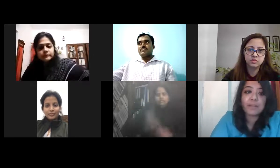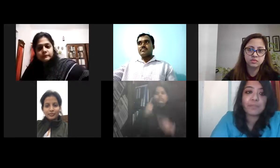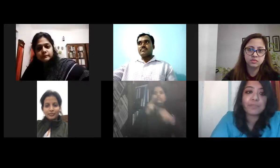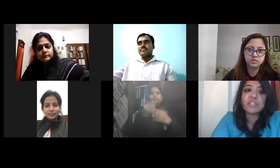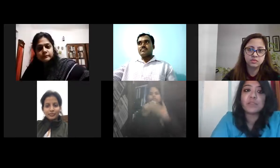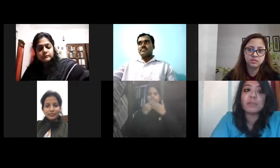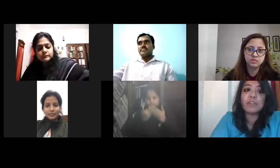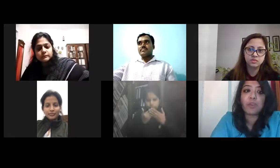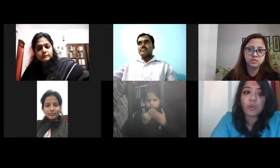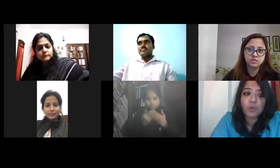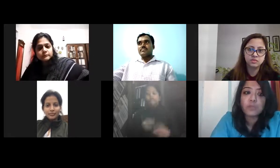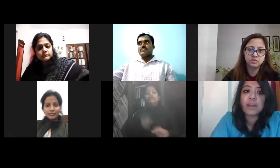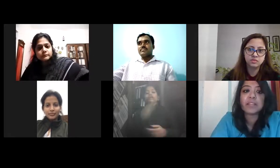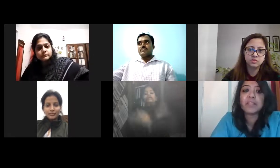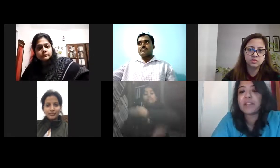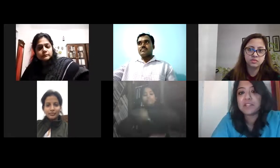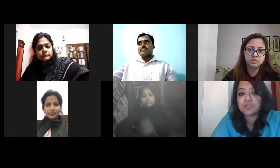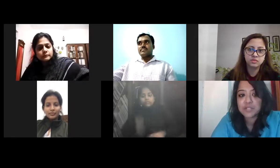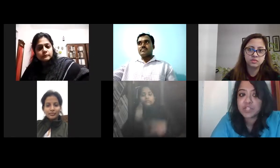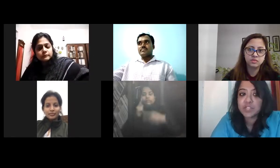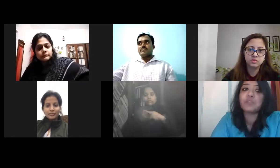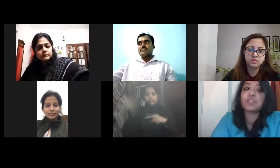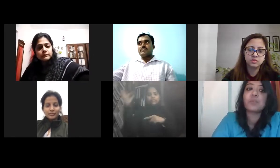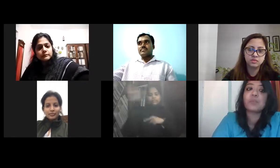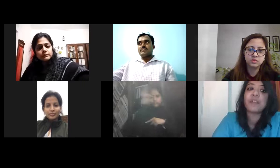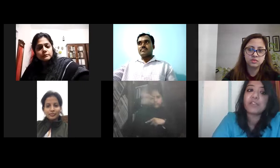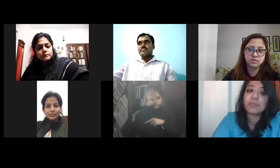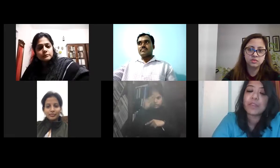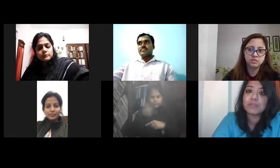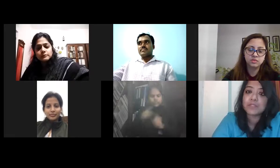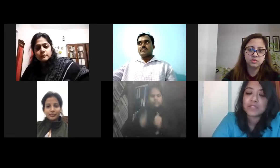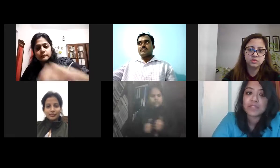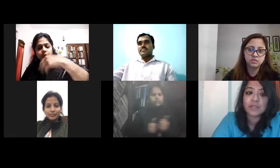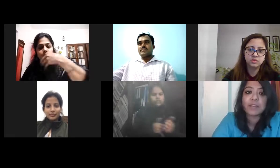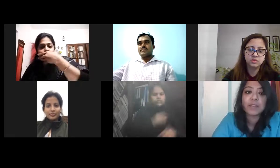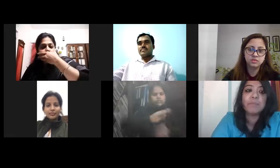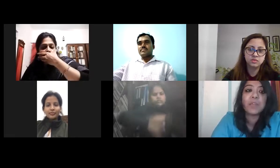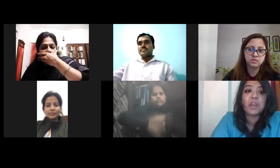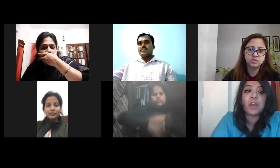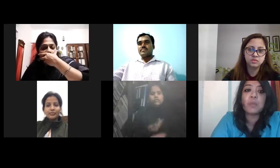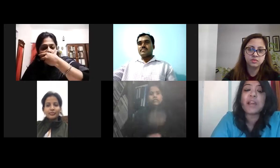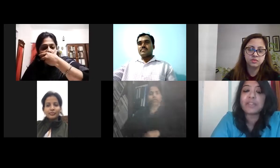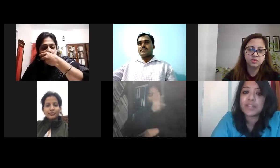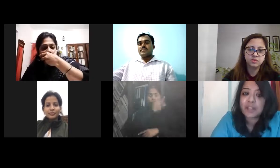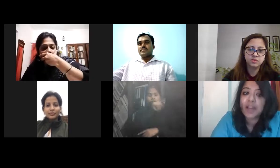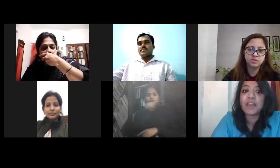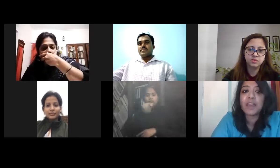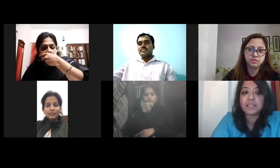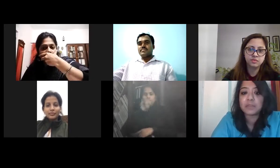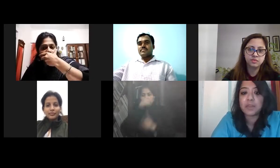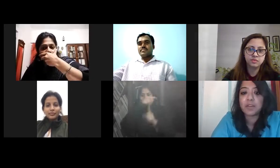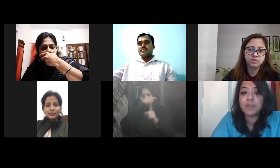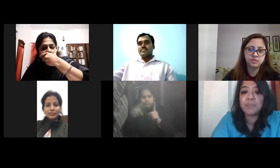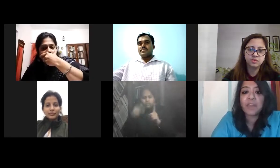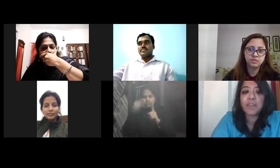cinema. This will be followed by the valedictory session, which is from 5 p.m. to 6:30 p.m. We'll have Anita Ghai